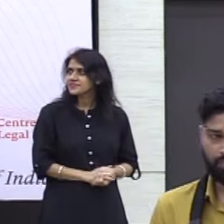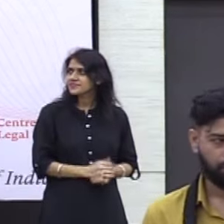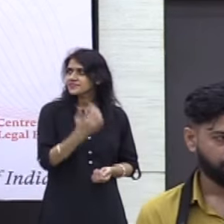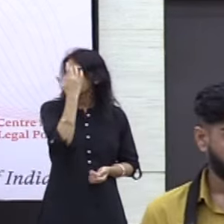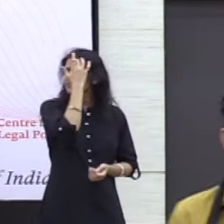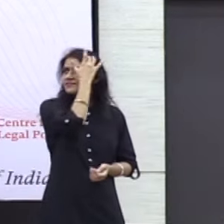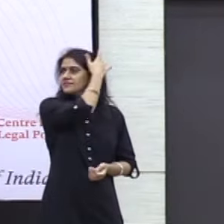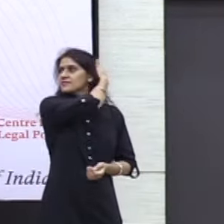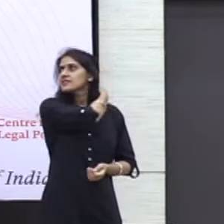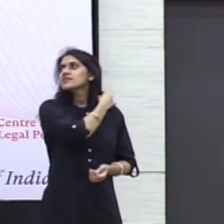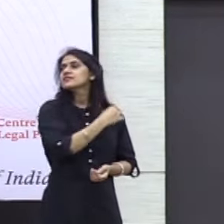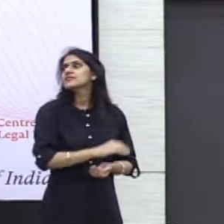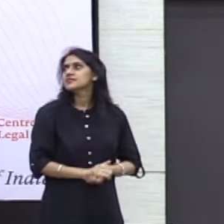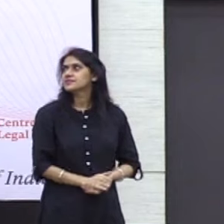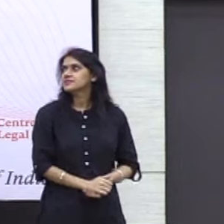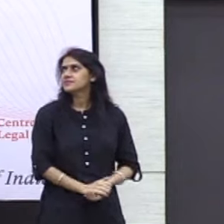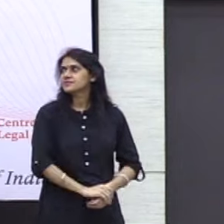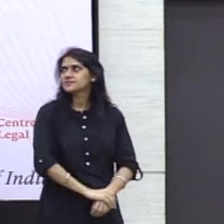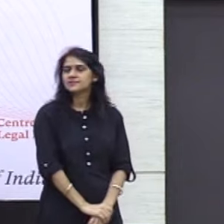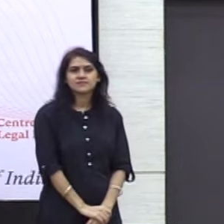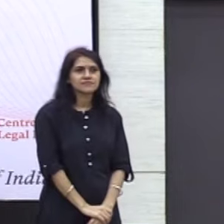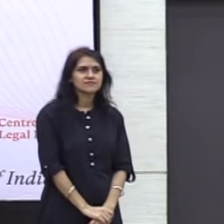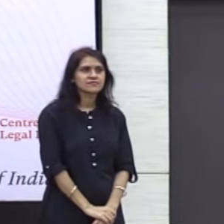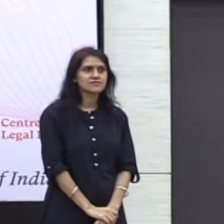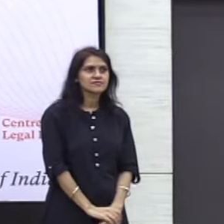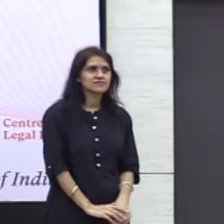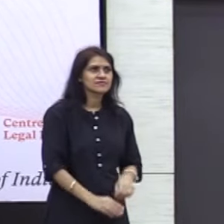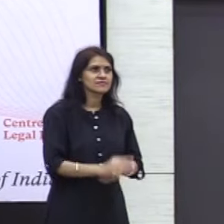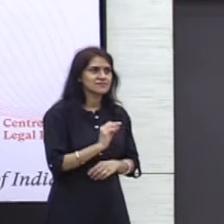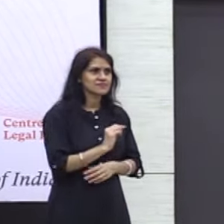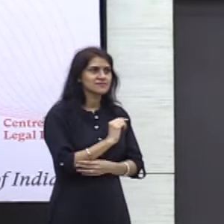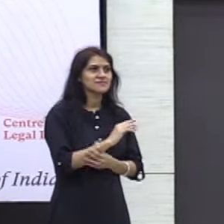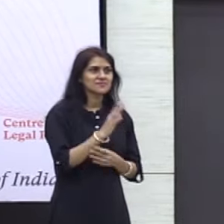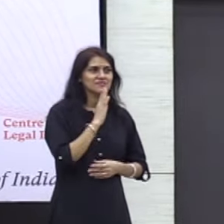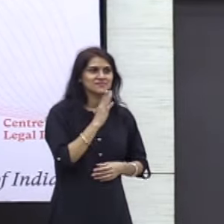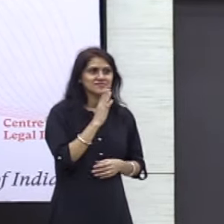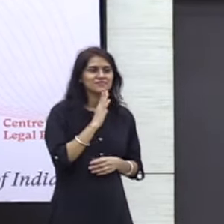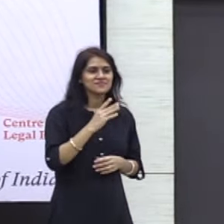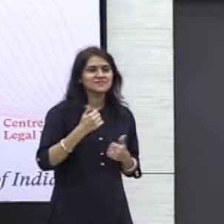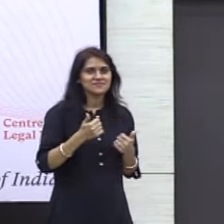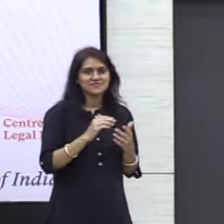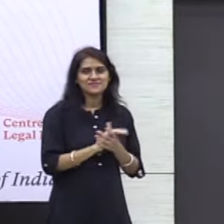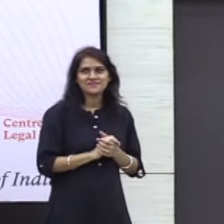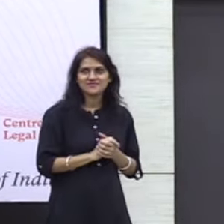Thank you very much, Aragya. It's very kind of you to, and I'm delighted, of course, to be here.